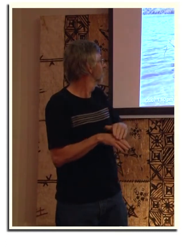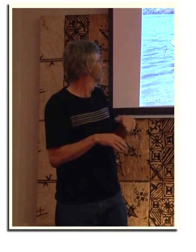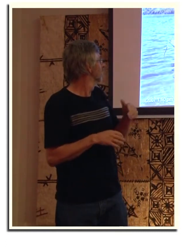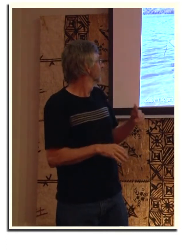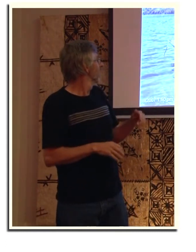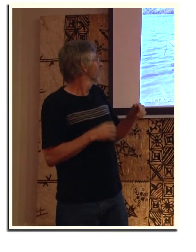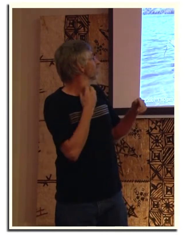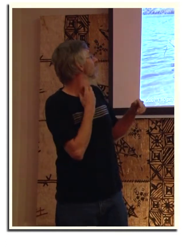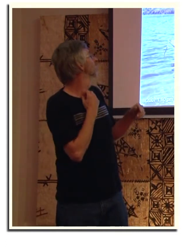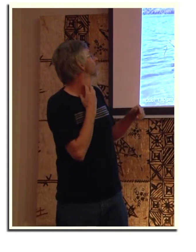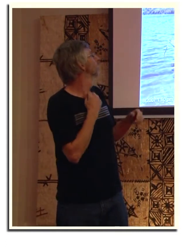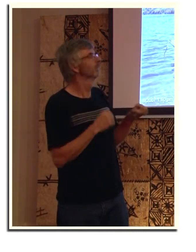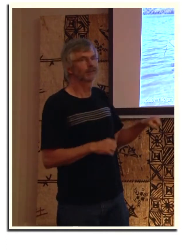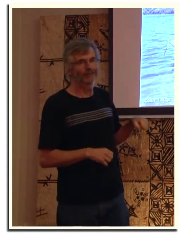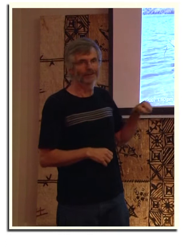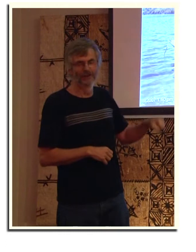on.